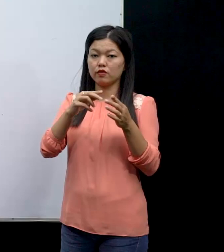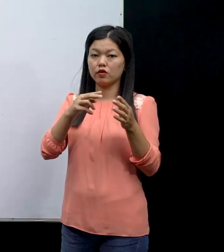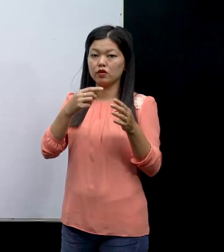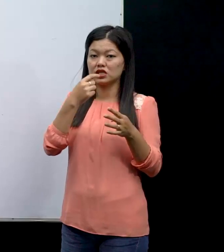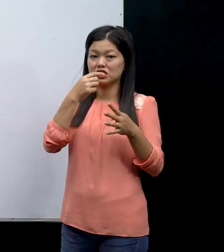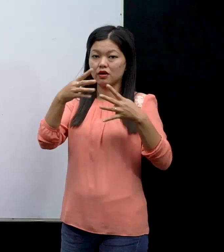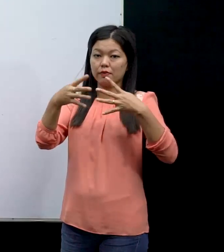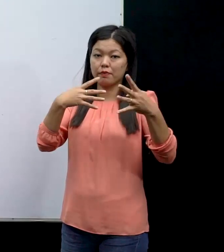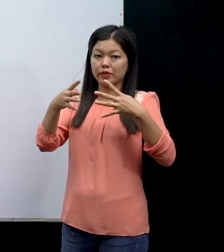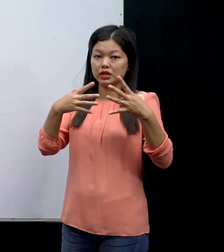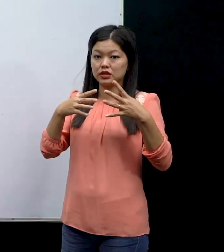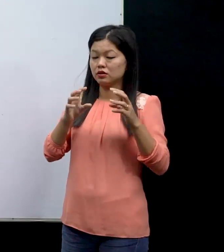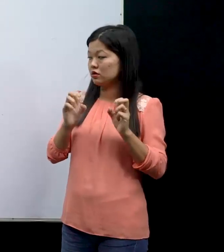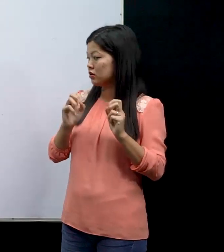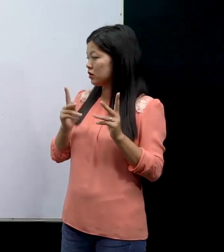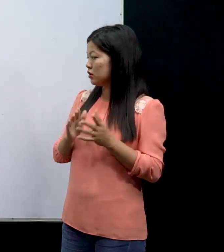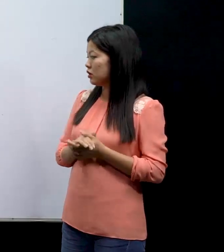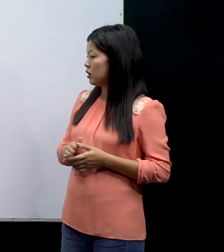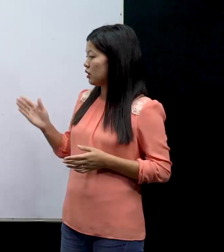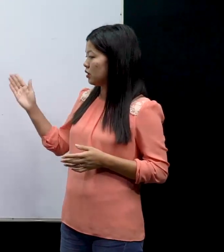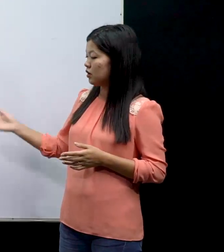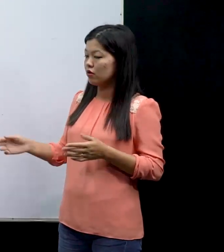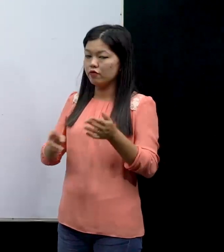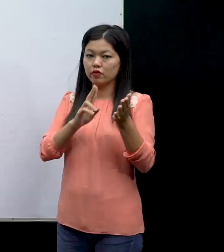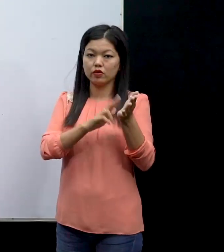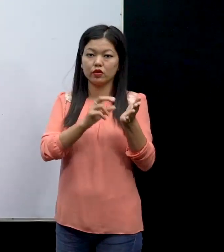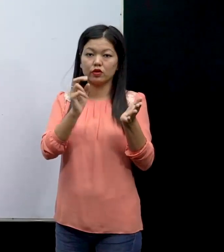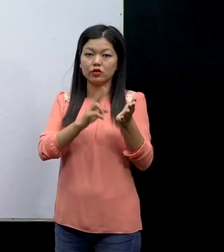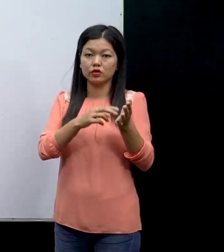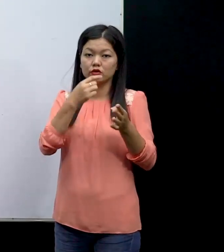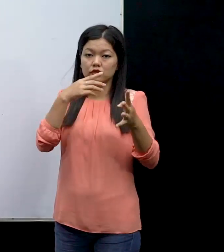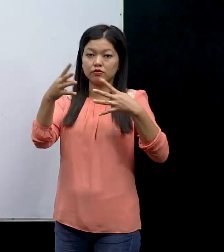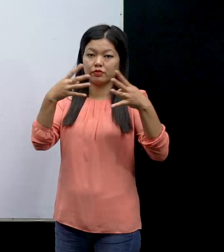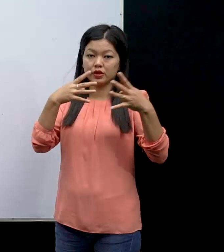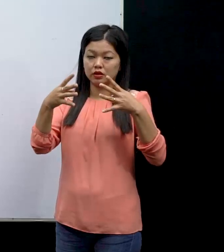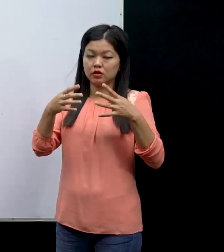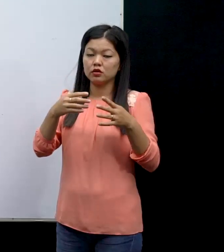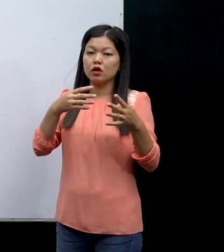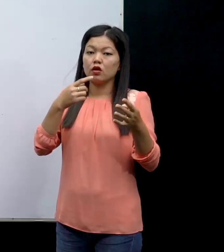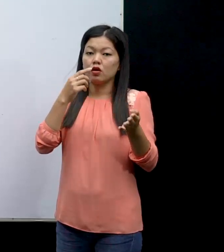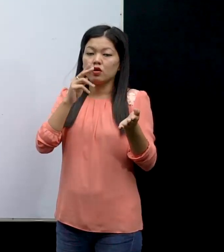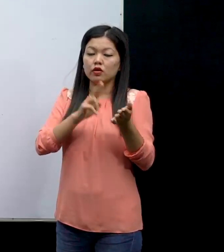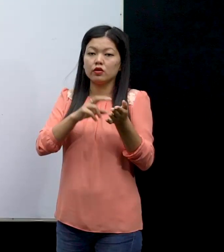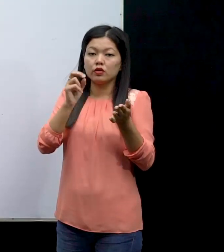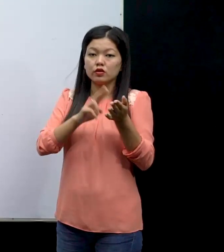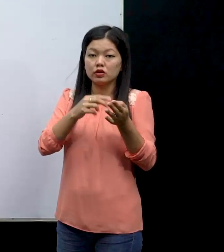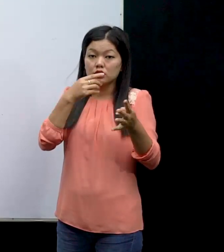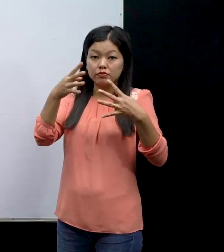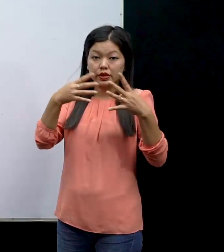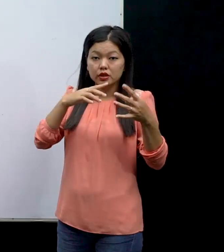for non-metals, let's say chlorine, okay, chlorine, it will be 1 minus, and second,